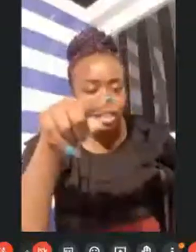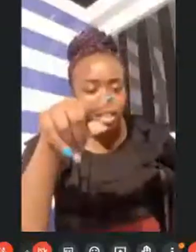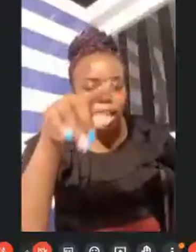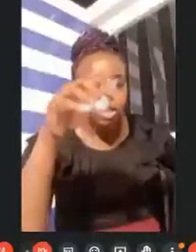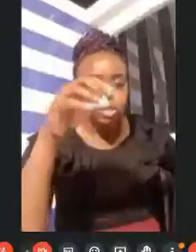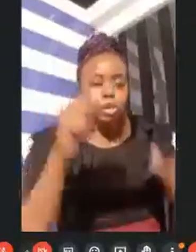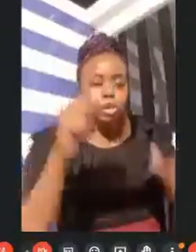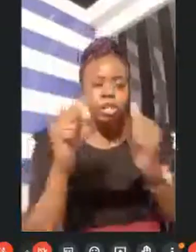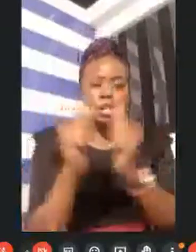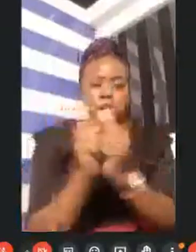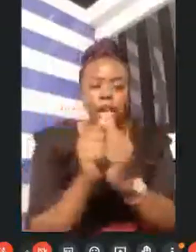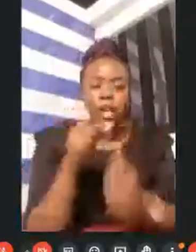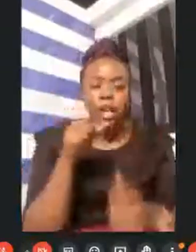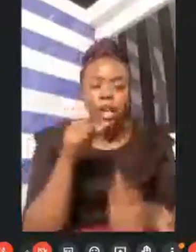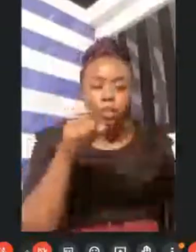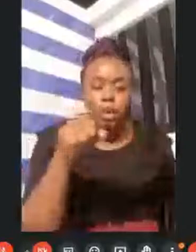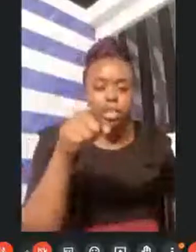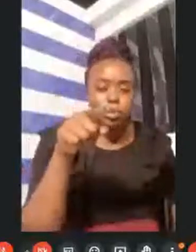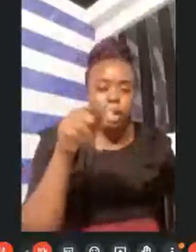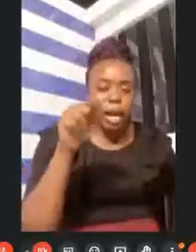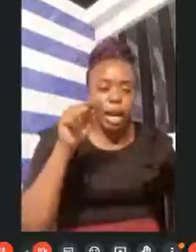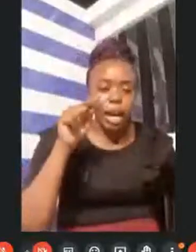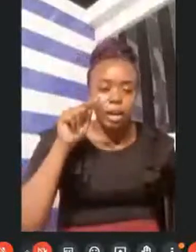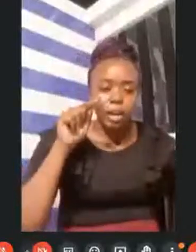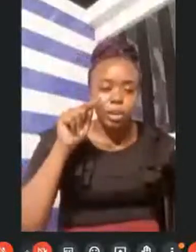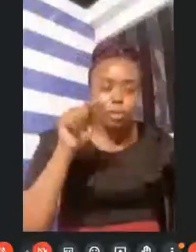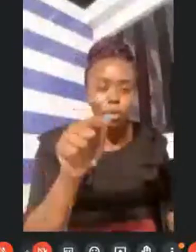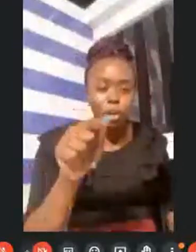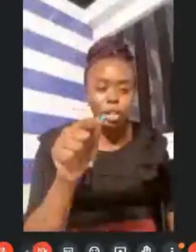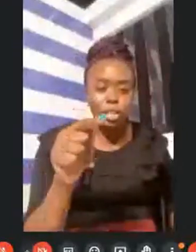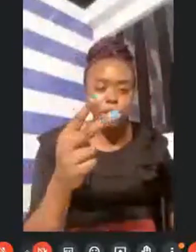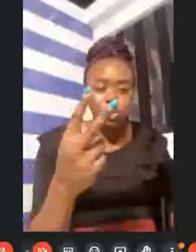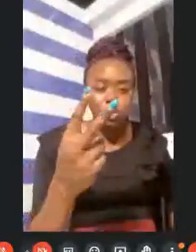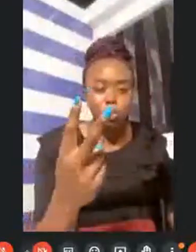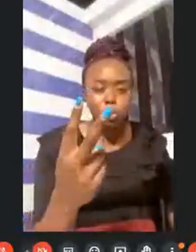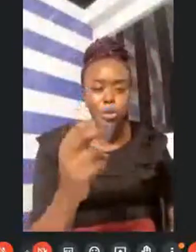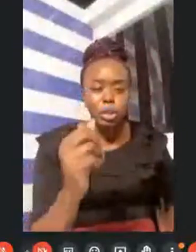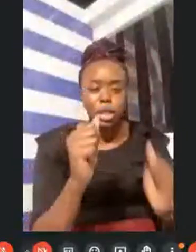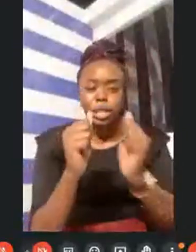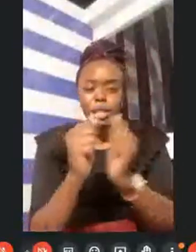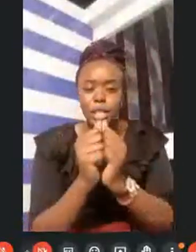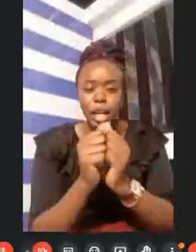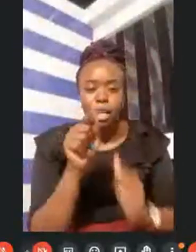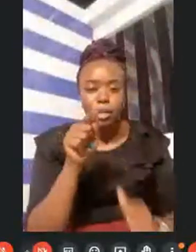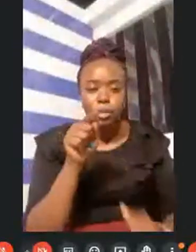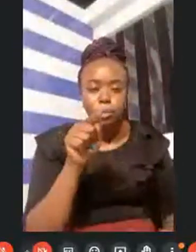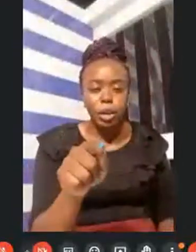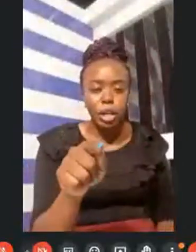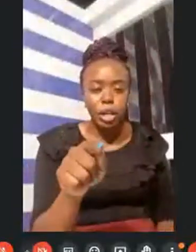Yeah, pointer. So it's 10 point, unaeka hako kadot, point 2.